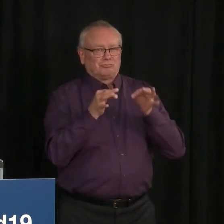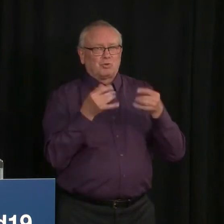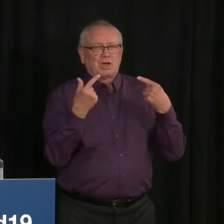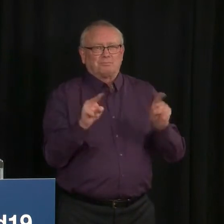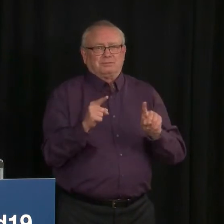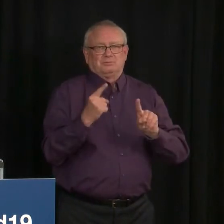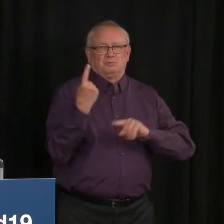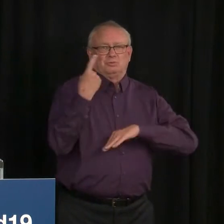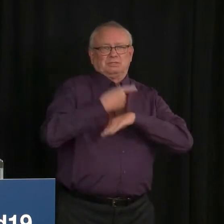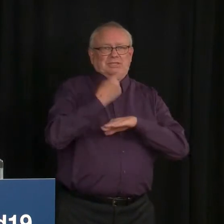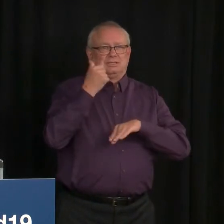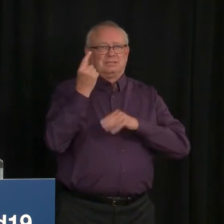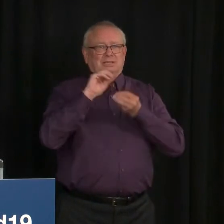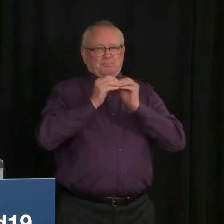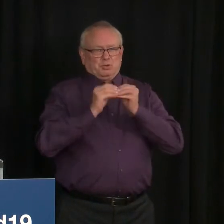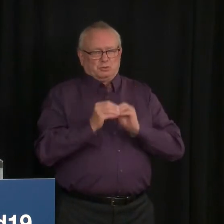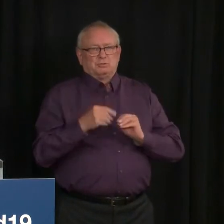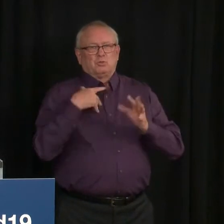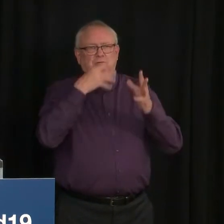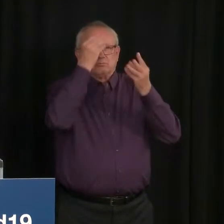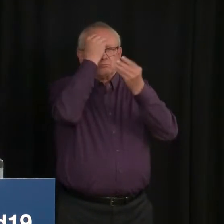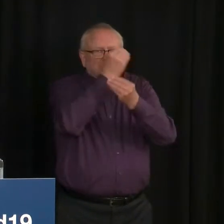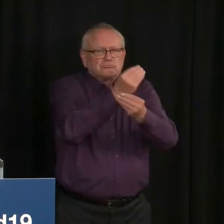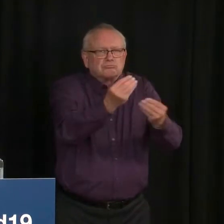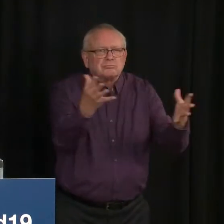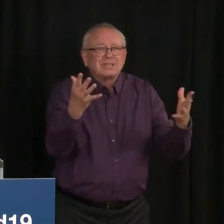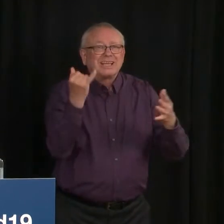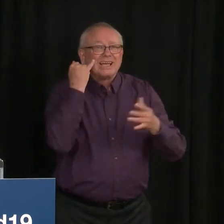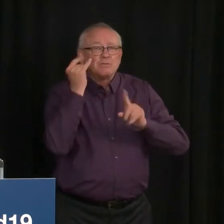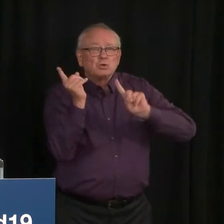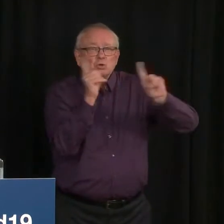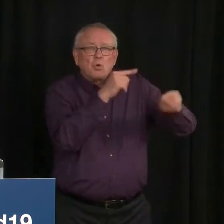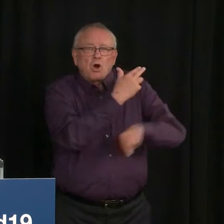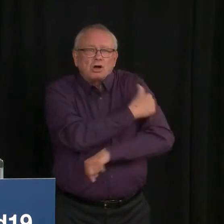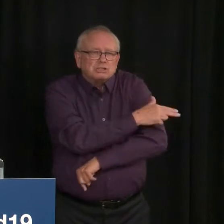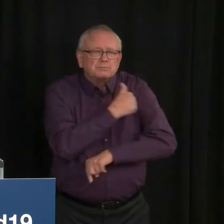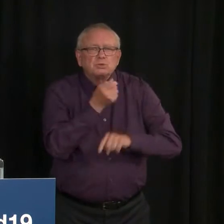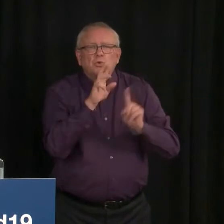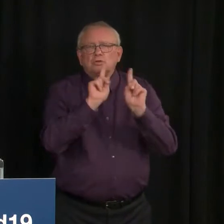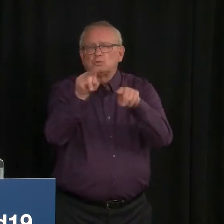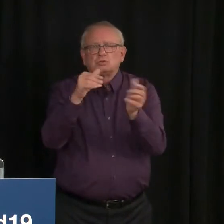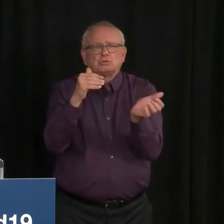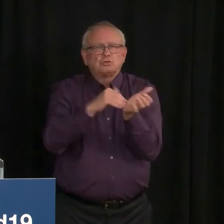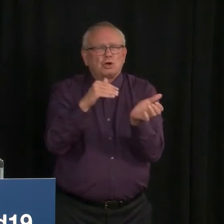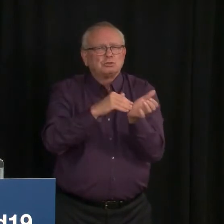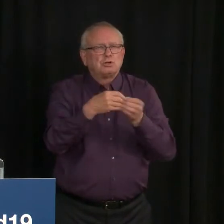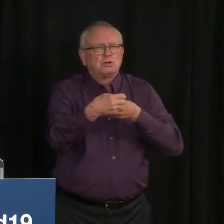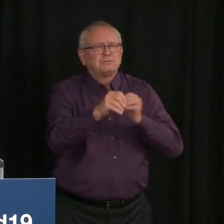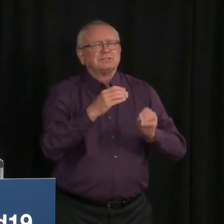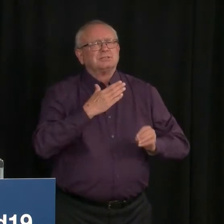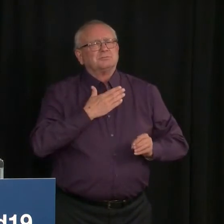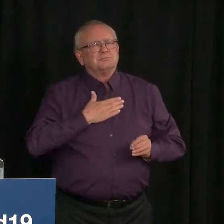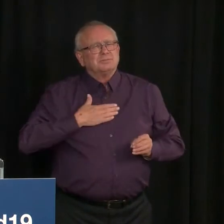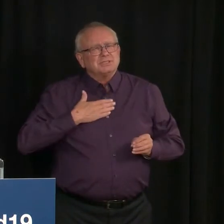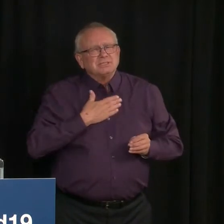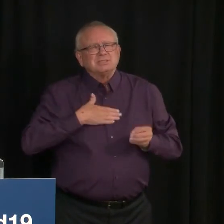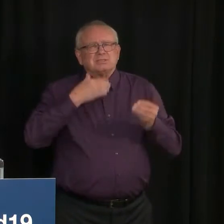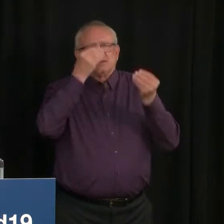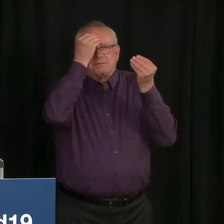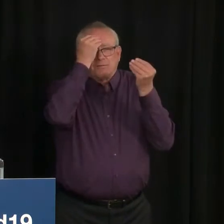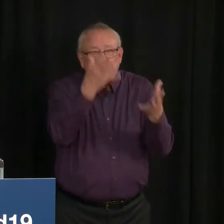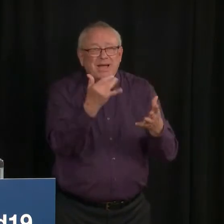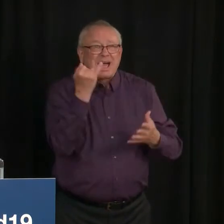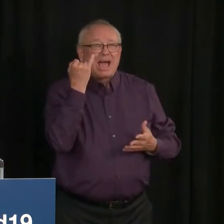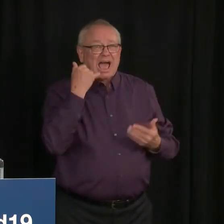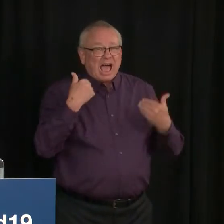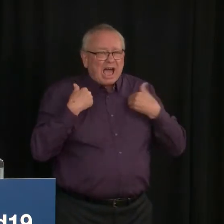it's critically important to disclose COVID-19 symptoms if you are experiencing them. We don't want anyone to